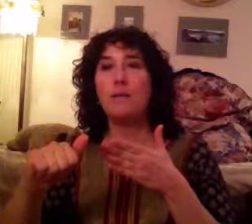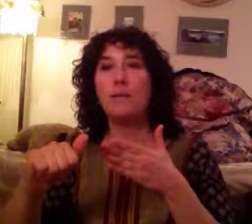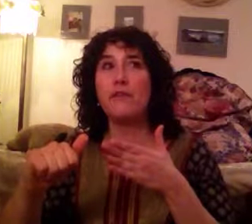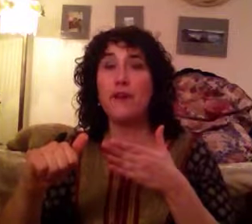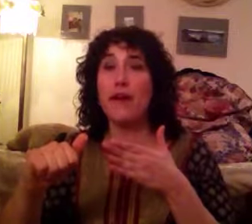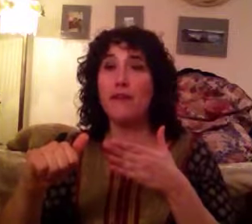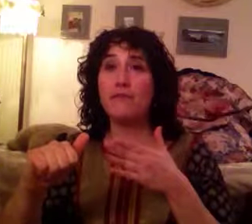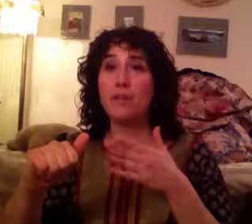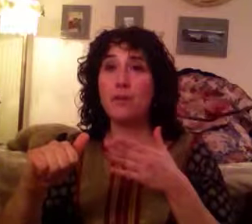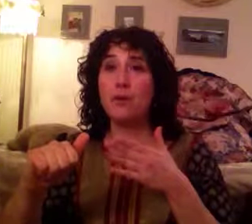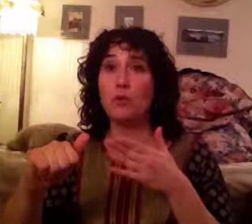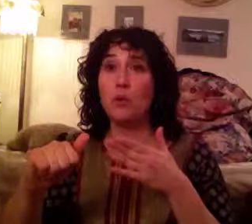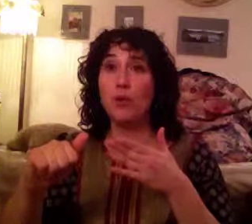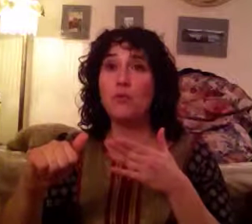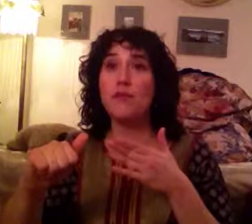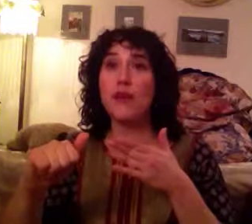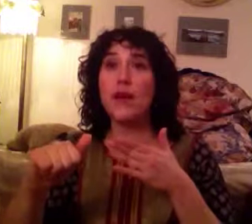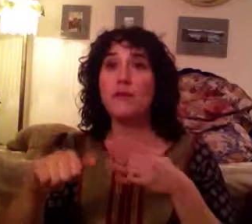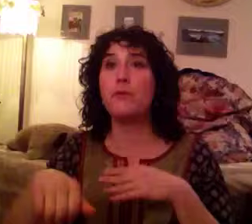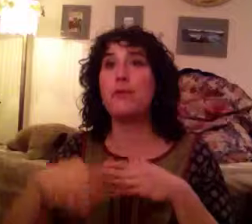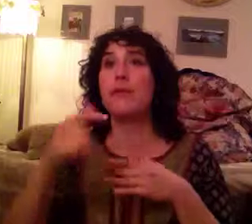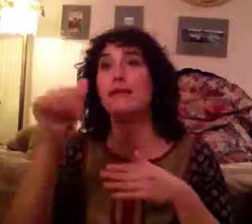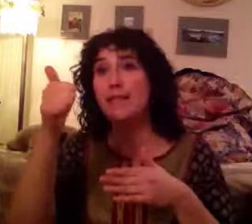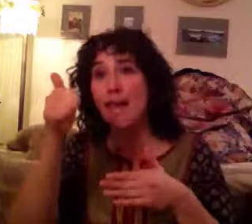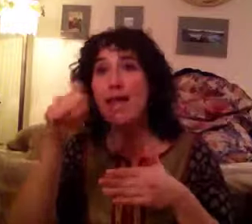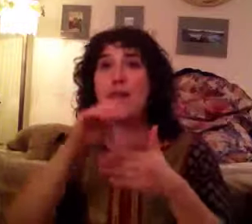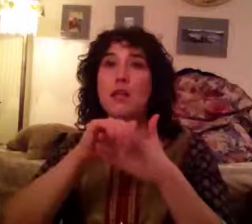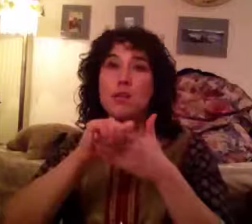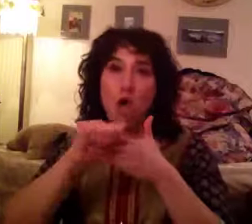If you have, coins with that, it would be